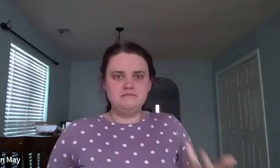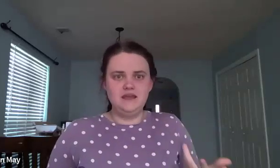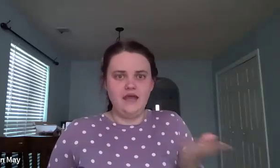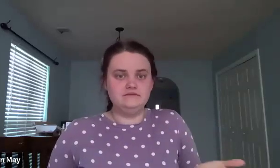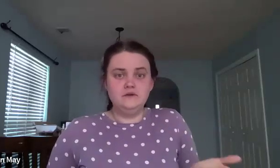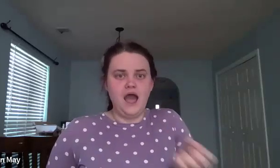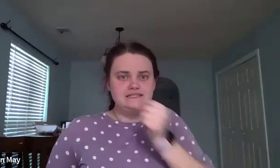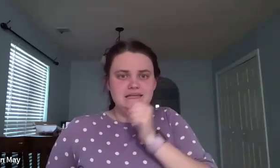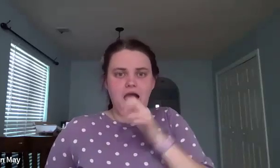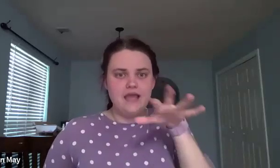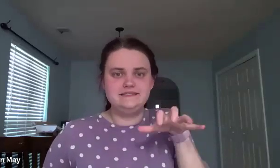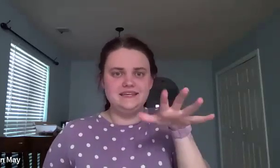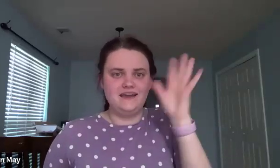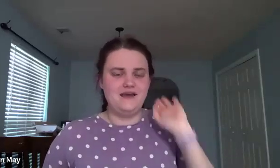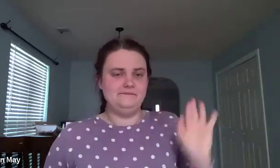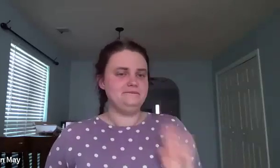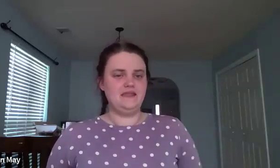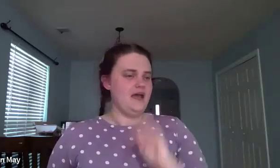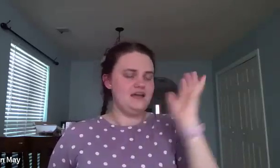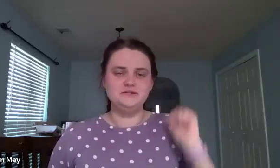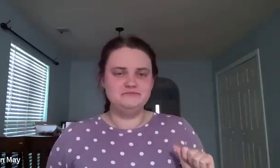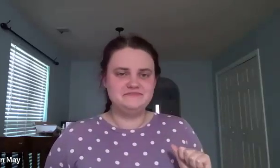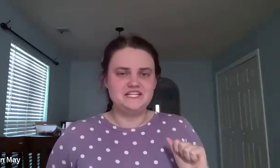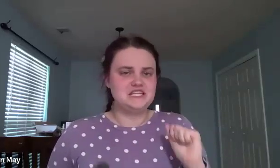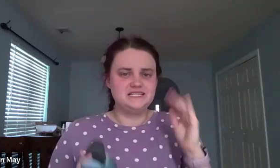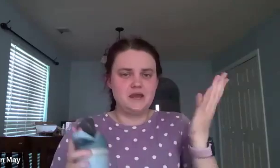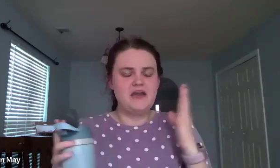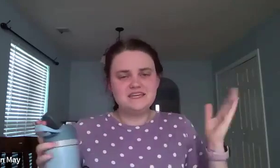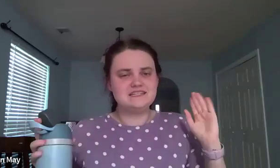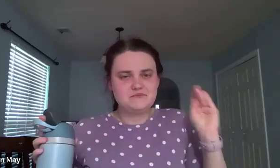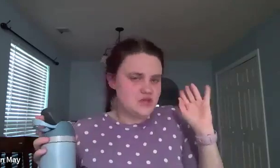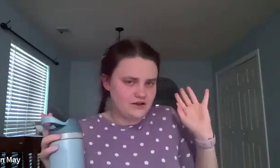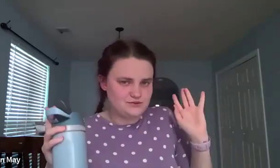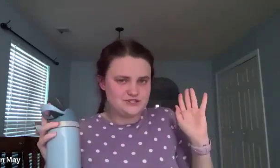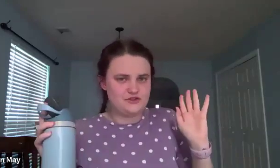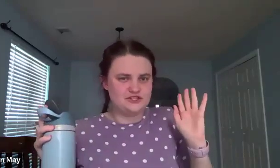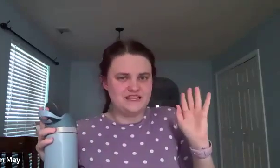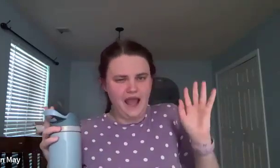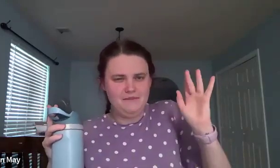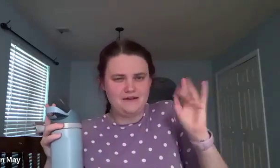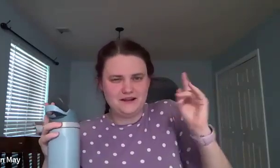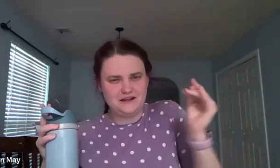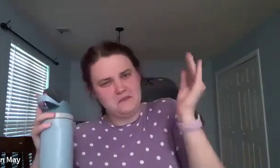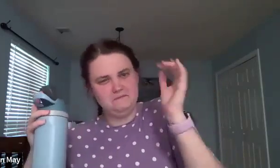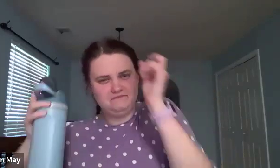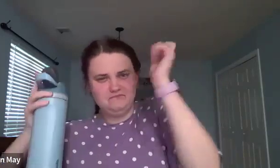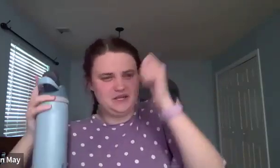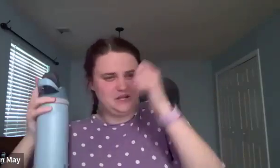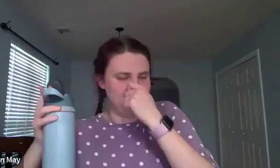me? I said ice. Like, I don't know. They just like to come. I think it's because I'm the youngest one. So they're just like, I'm not afraid to come and bicker with you.